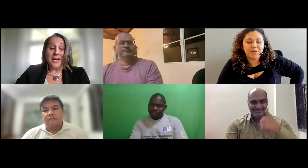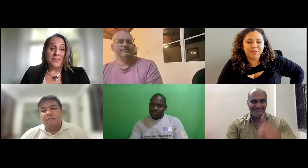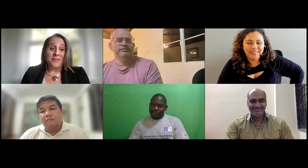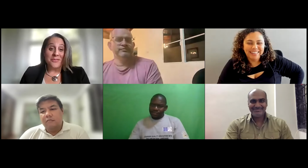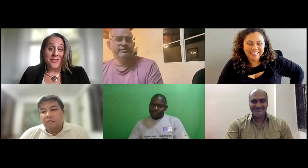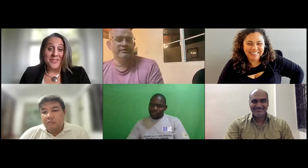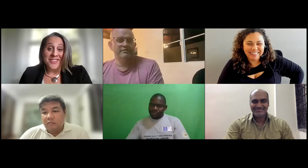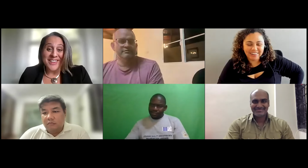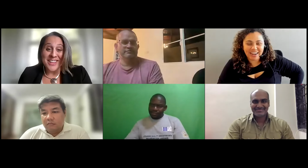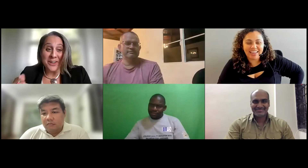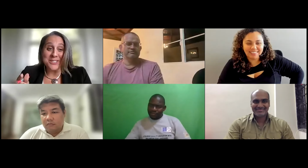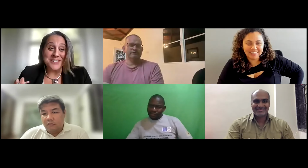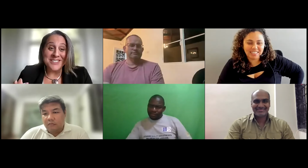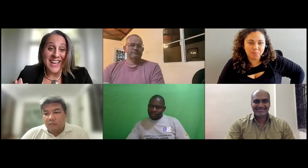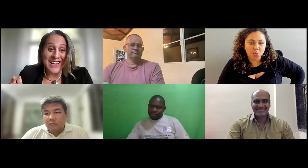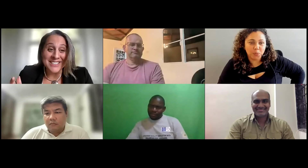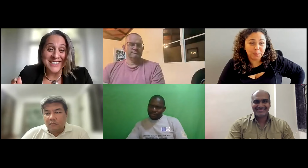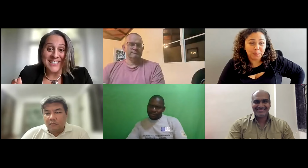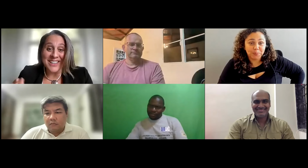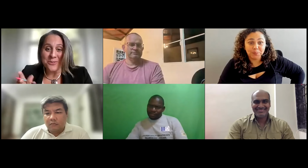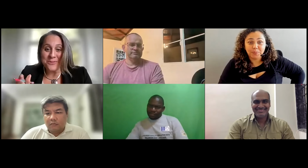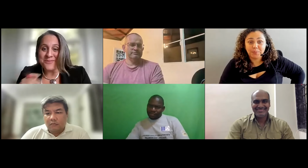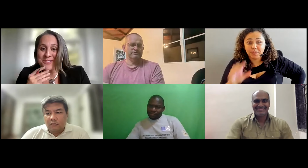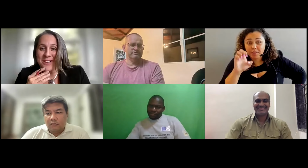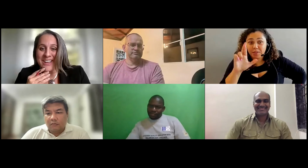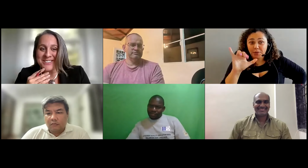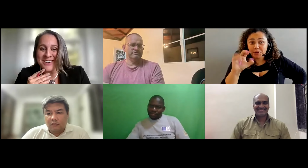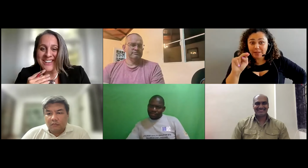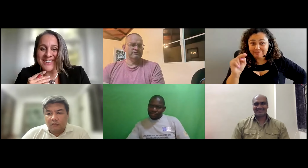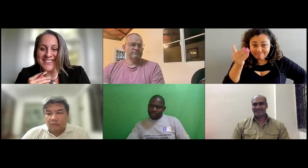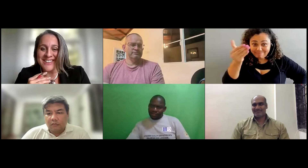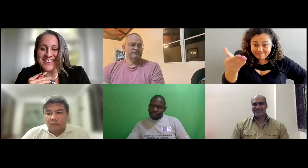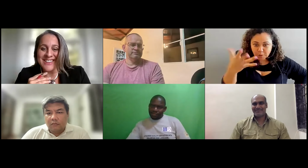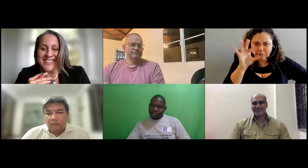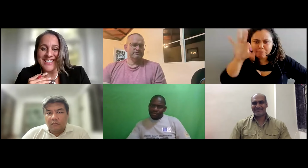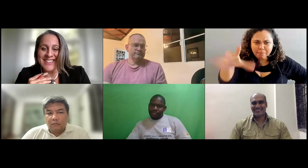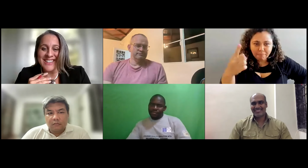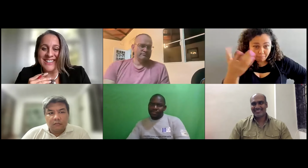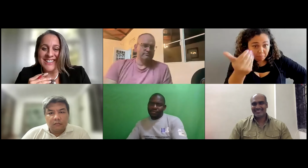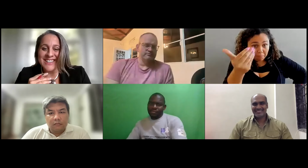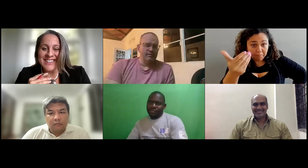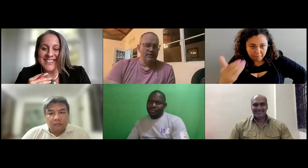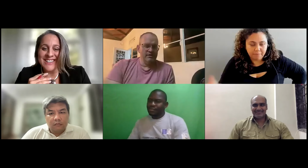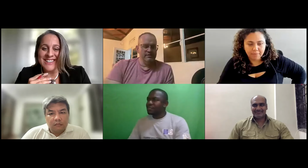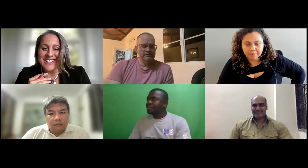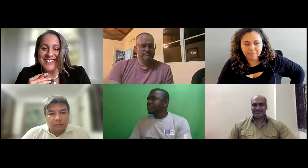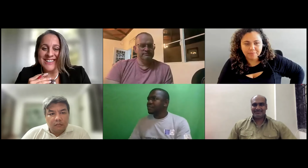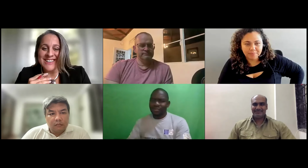Thank you. Yeah, Great. if I could This is Mo. add to, go ahead, sorry.